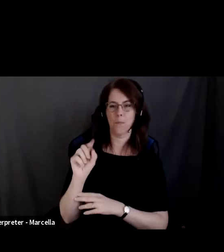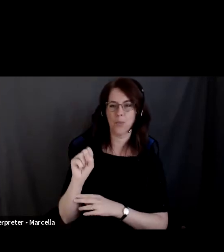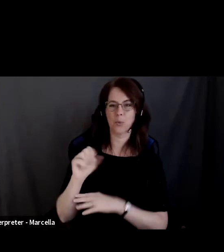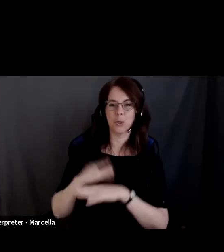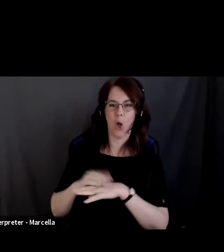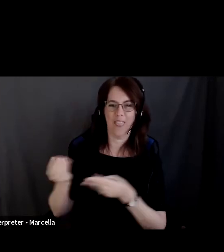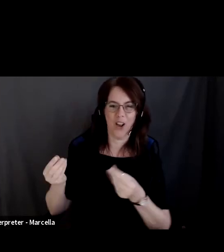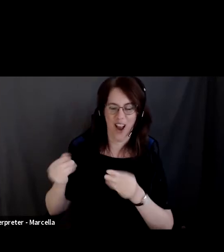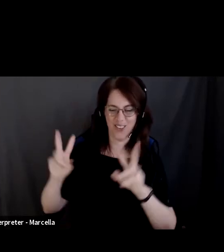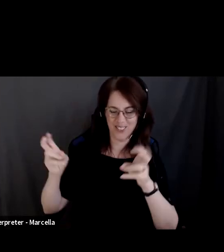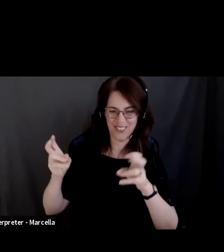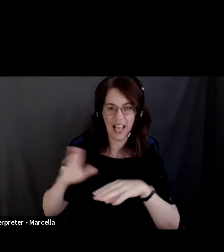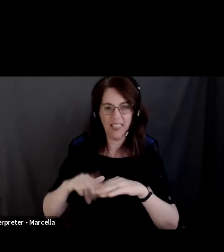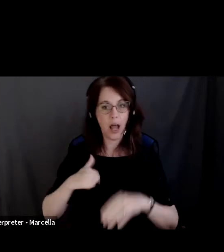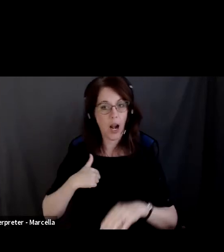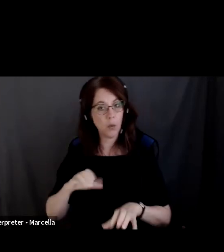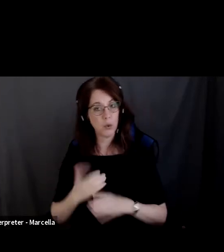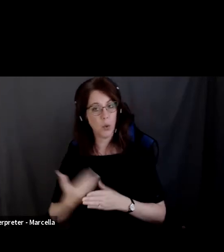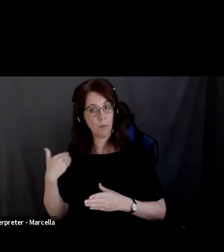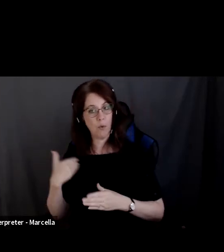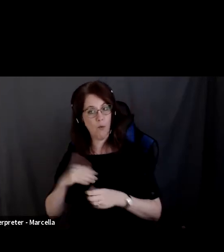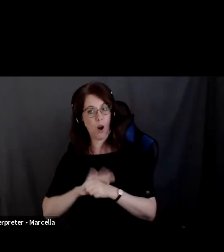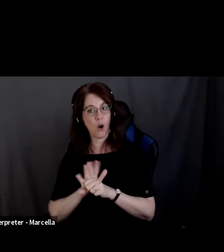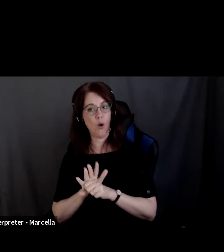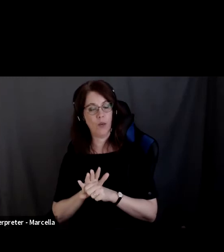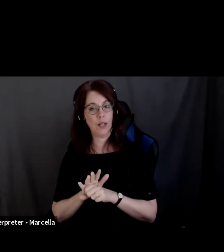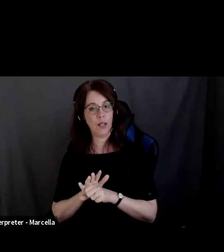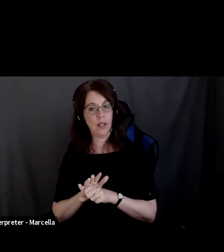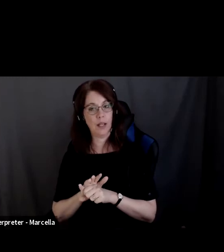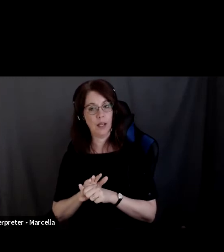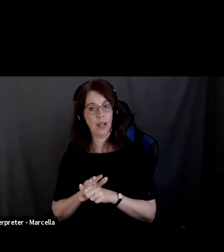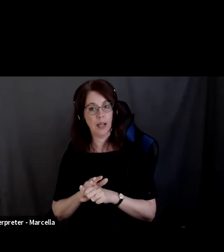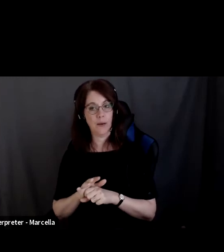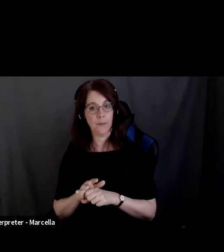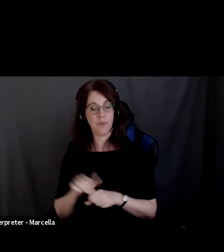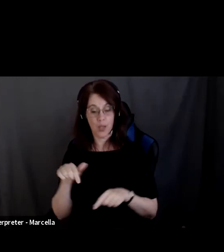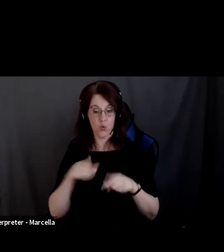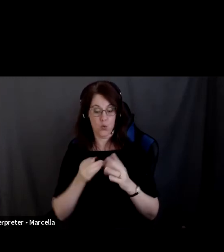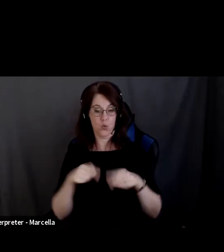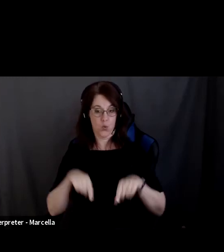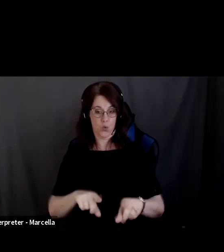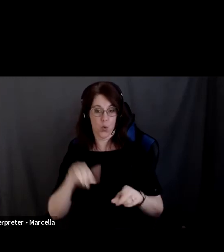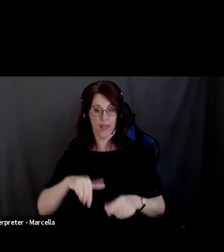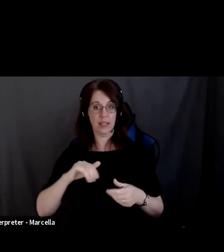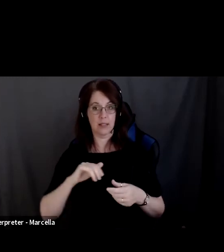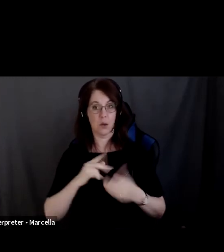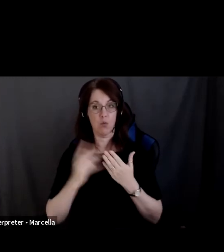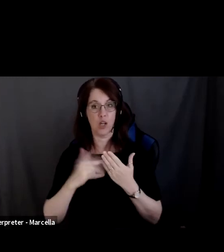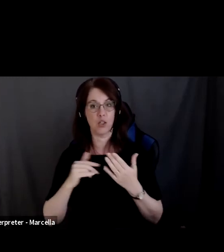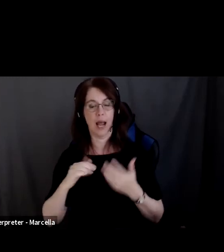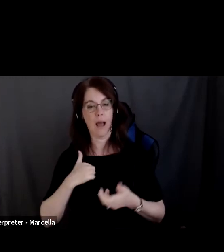earlier, than I was doing pre-COVID. I was actually, through this project, able to partner with someone who